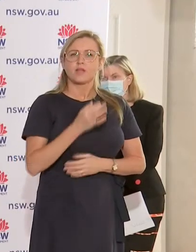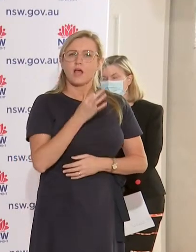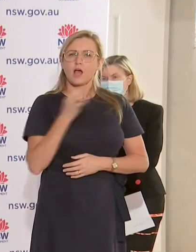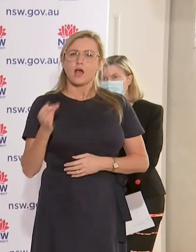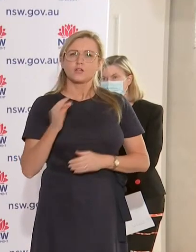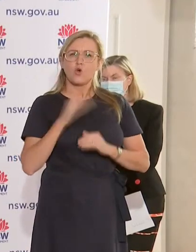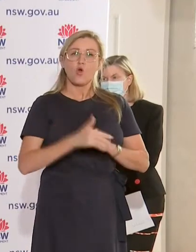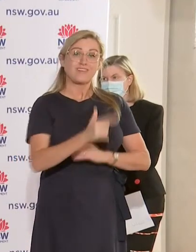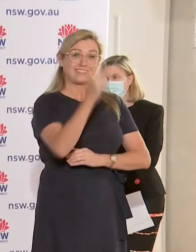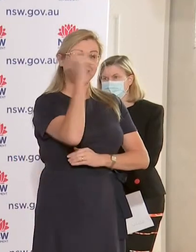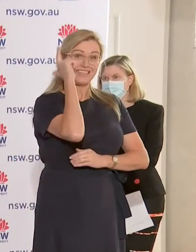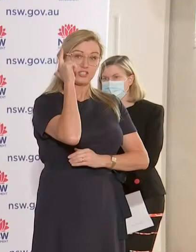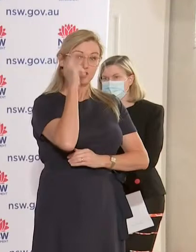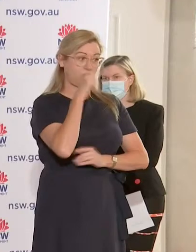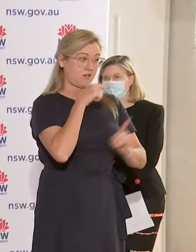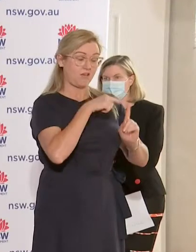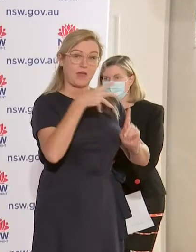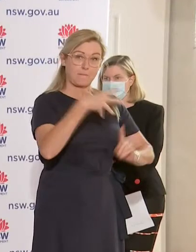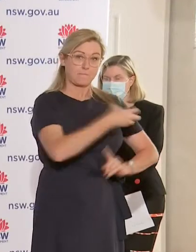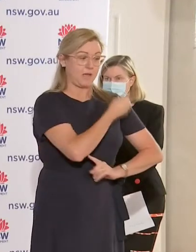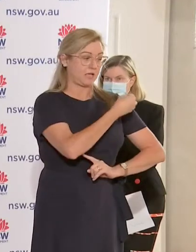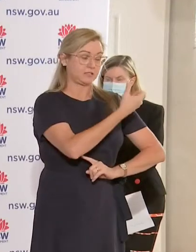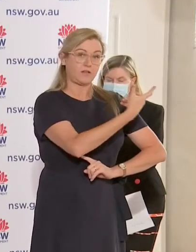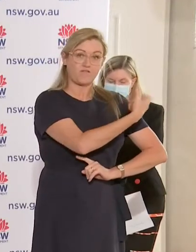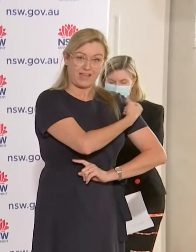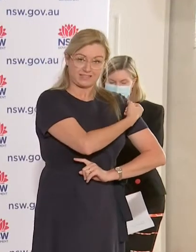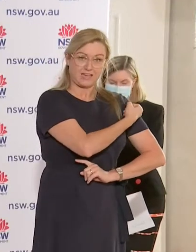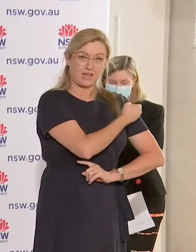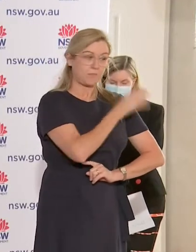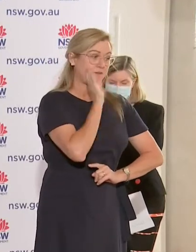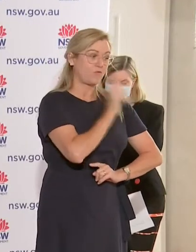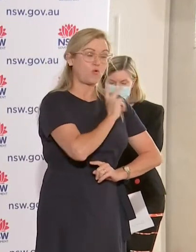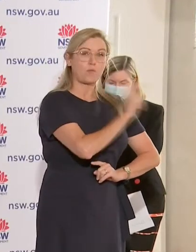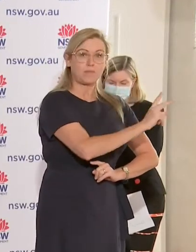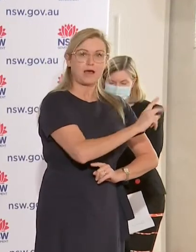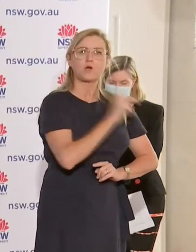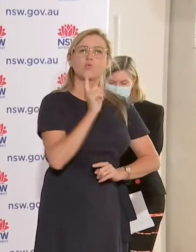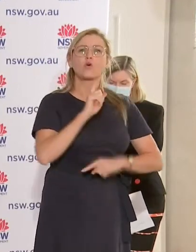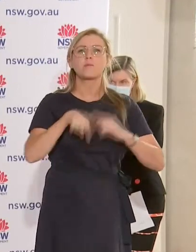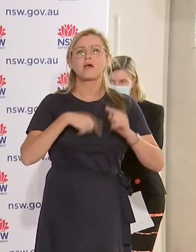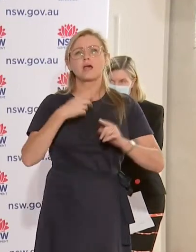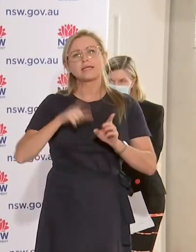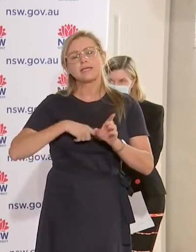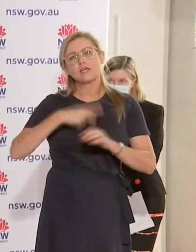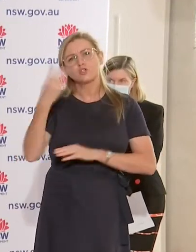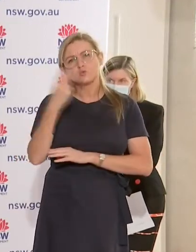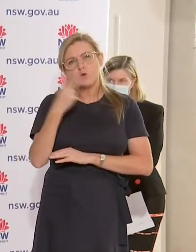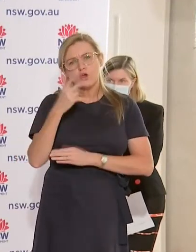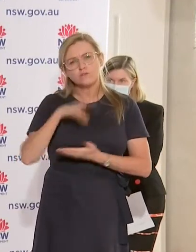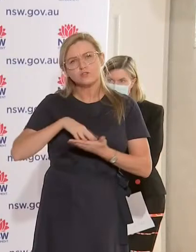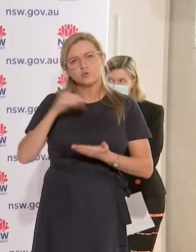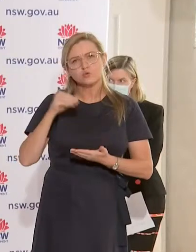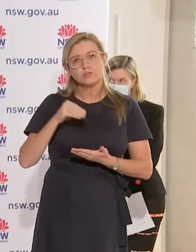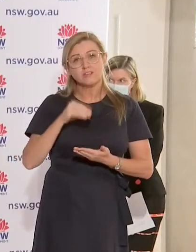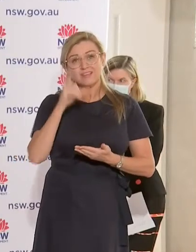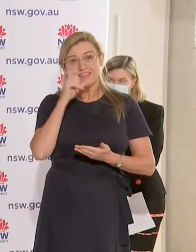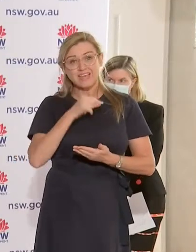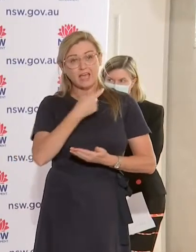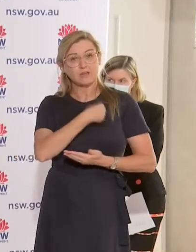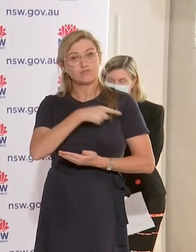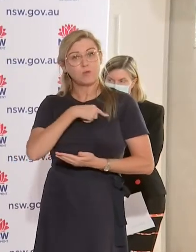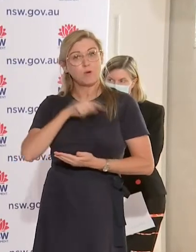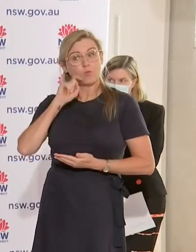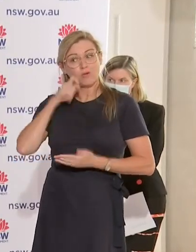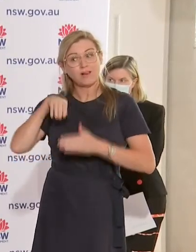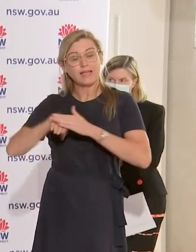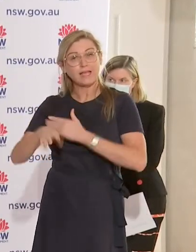school subject, what about Year 12 students? Can we guarantee them positions at uni, at TAFE, or help to get a job? Sure. Well, firstly, New